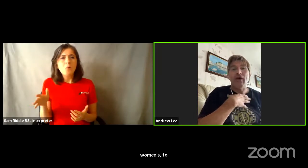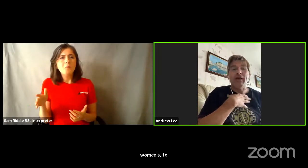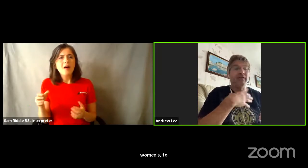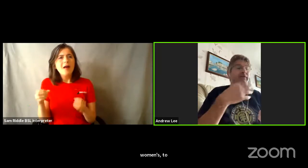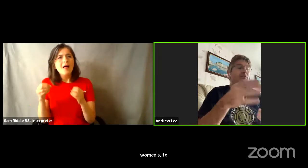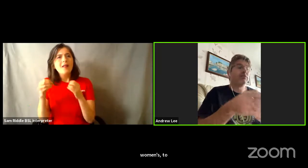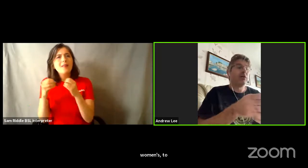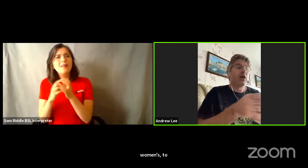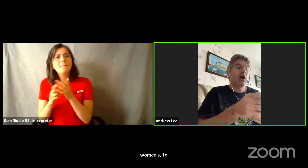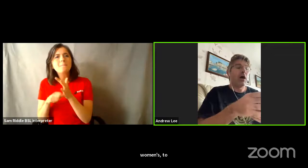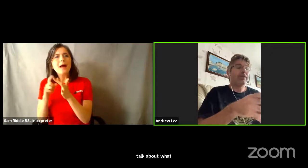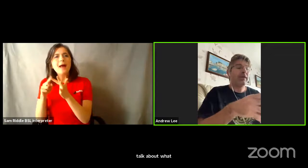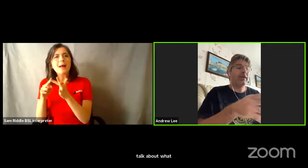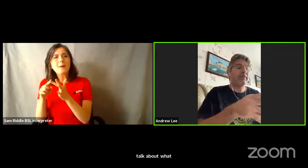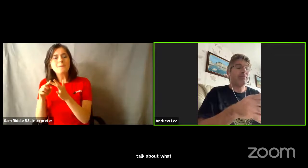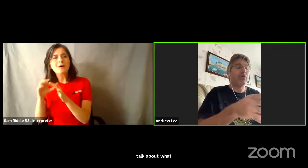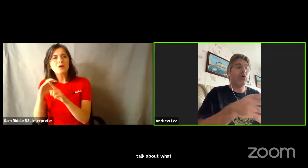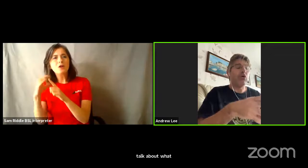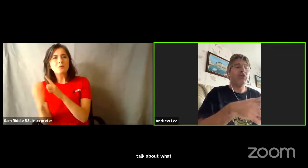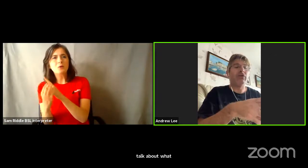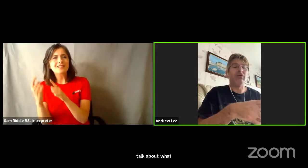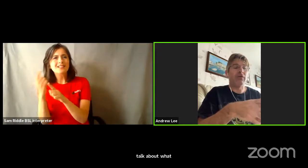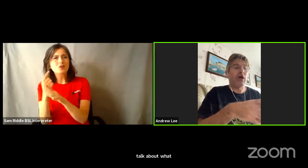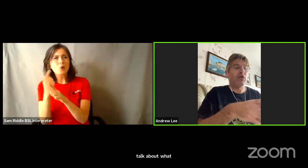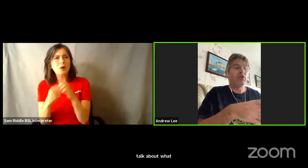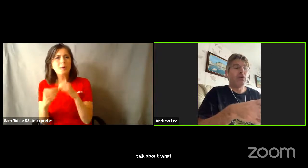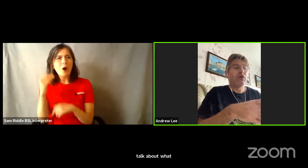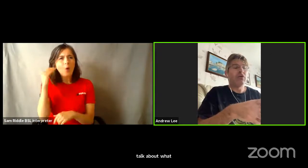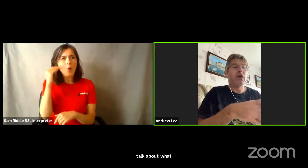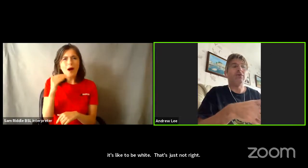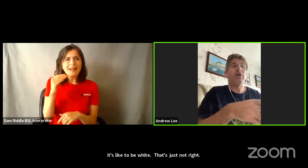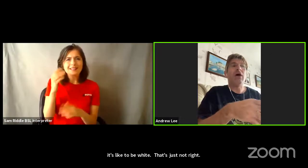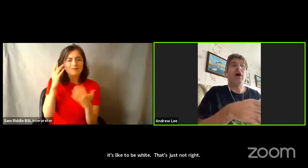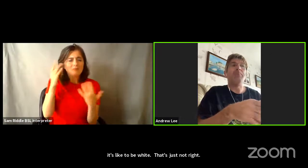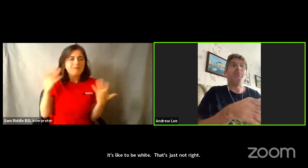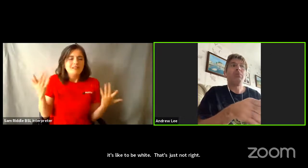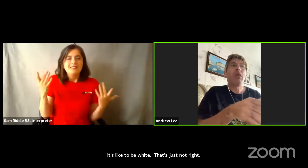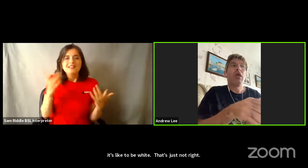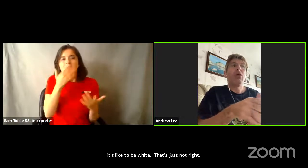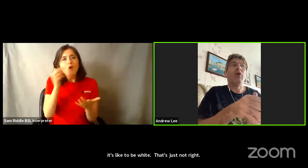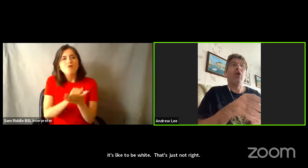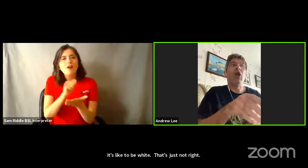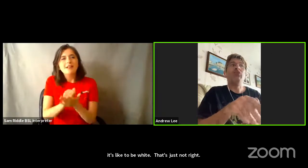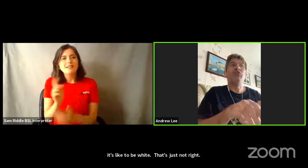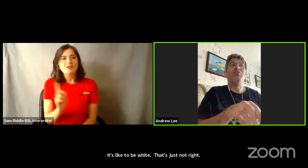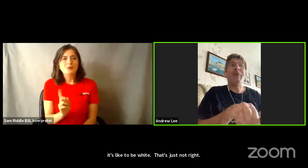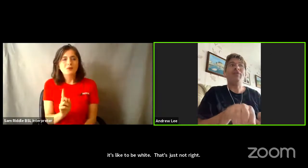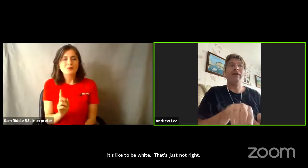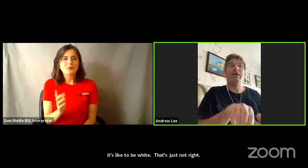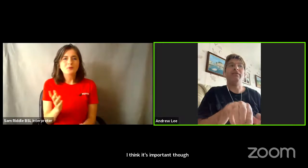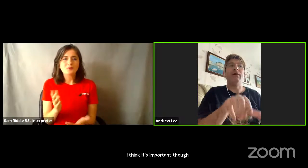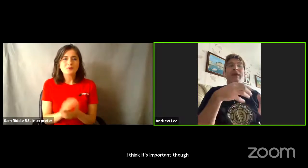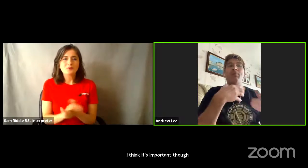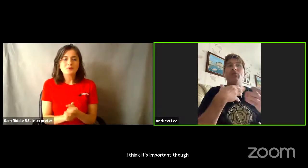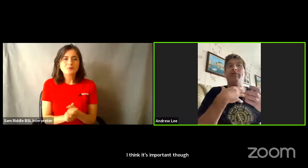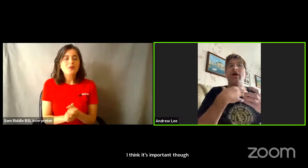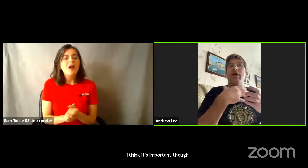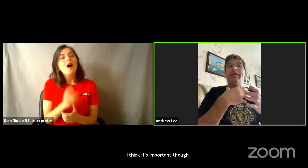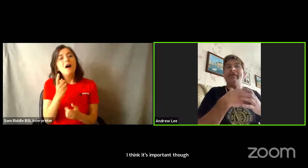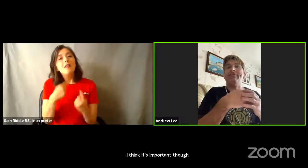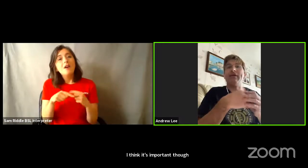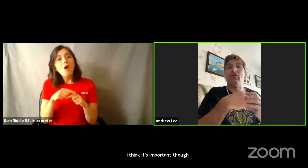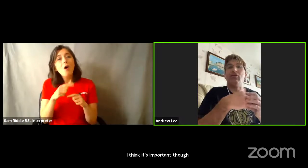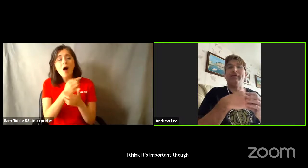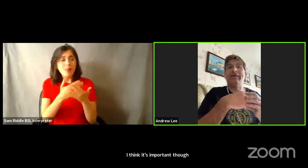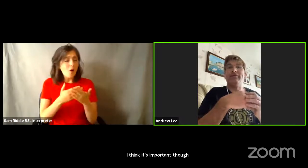not right. I think it's important, though, that there are lots of barriers that people with